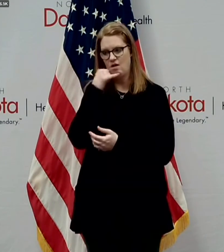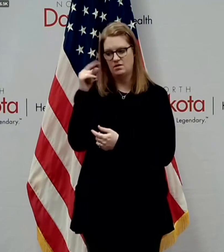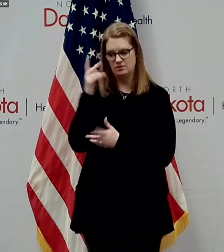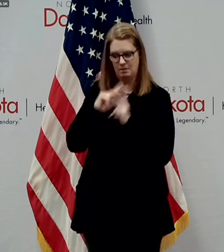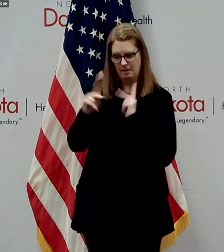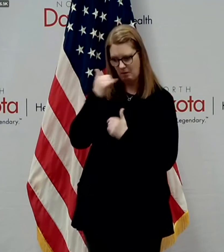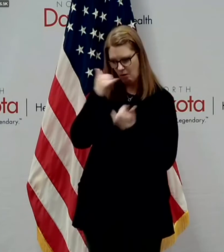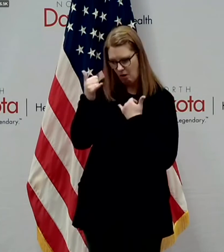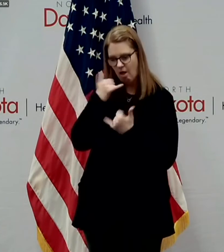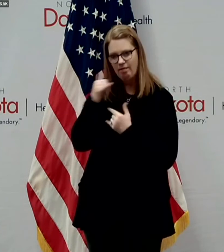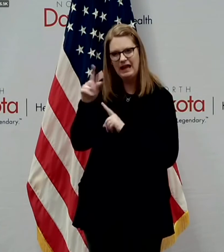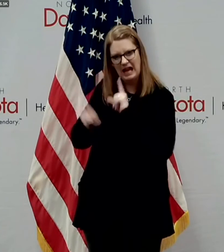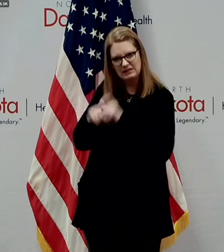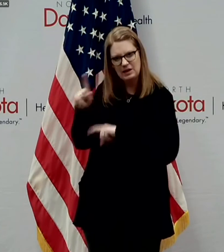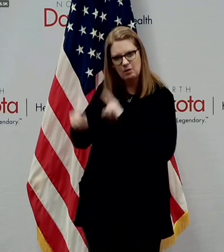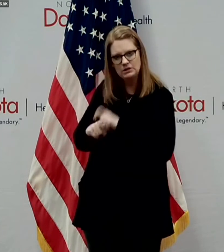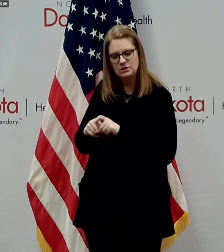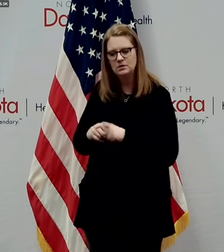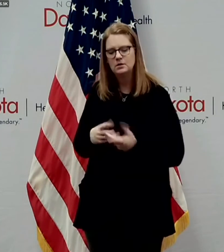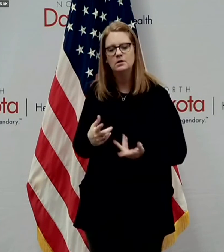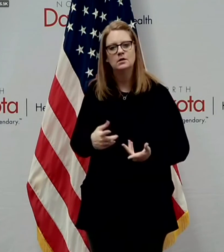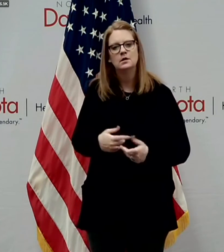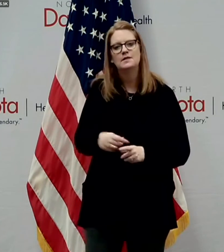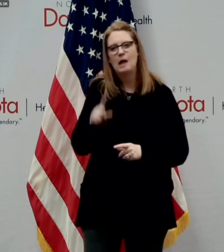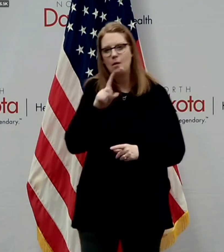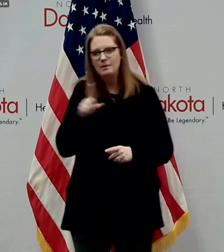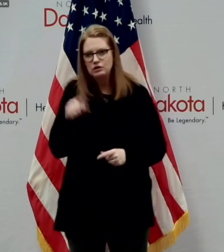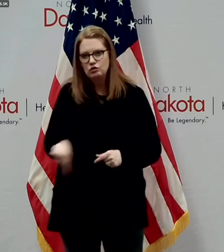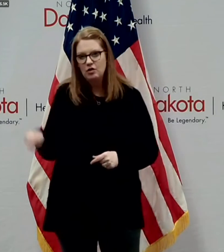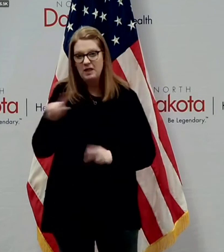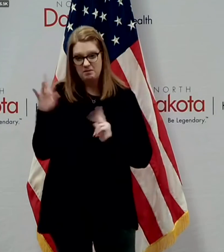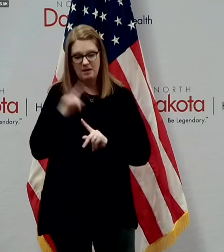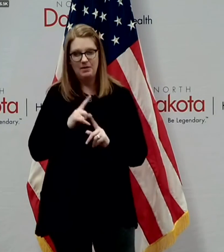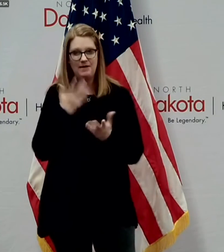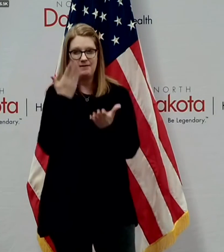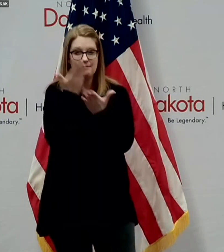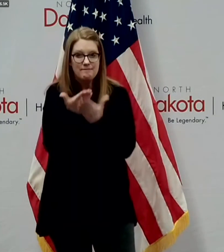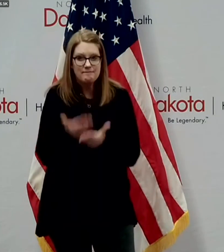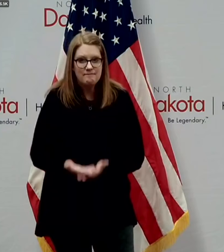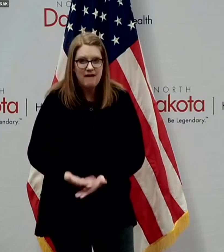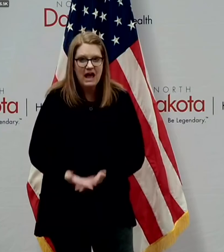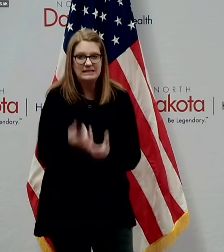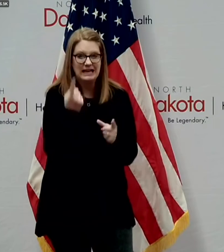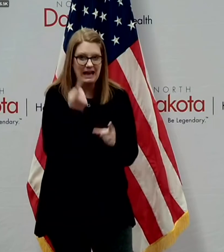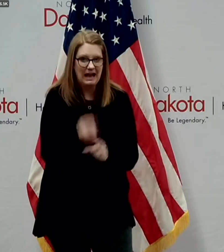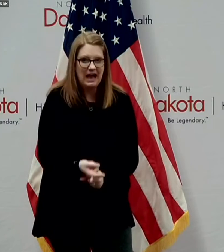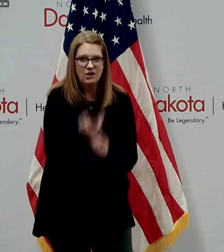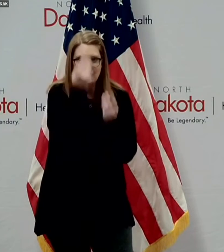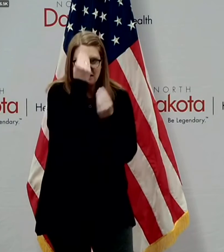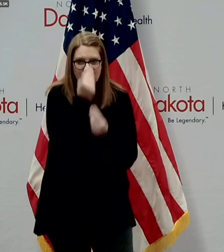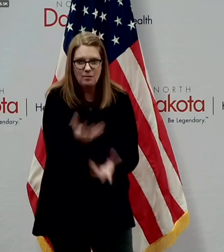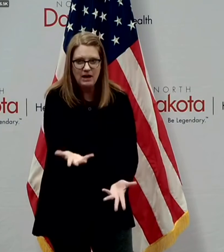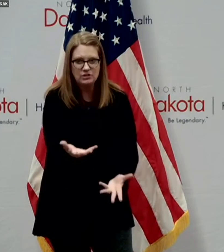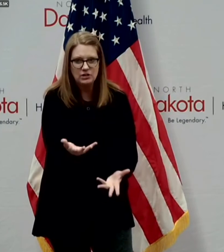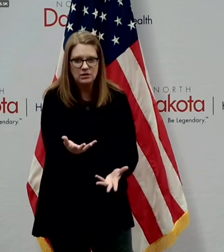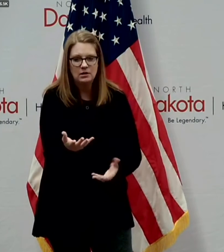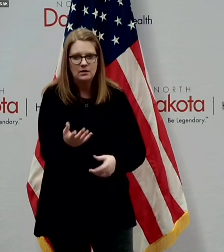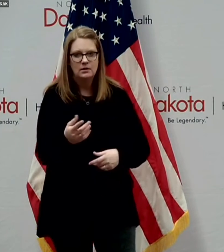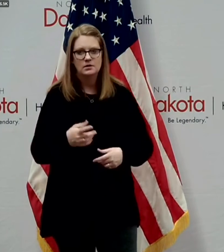and they're working hard to make sure that citizens have factual and up-to-date and accurate information as we move through this crisis. And